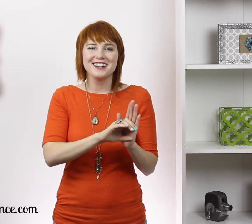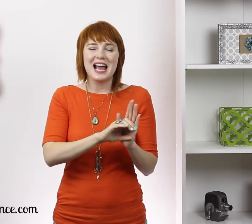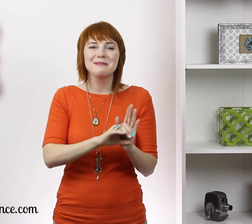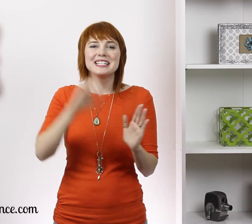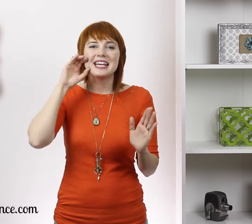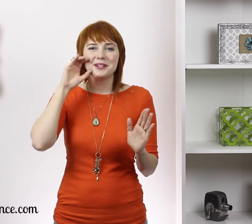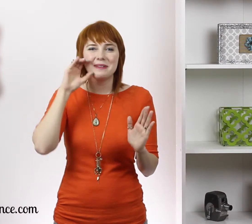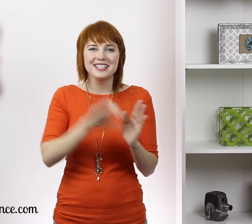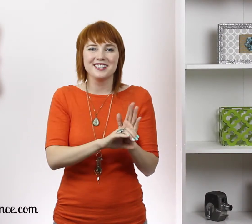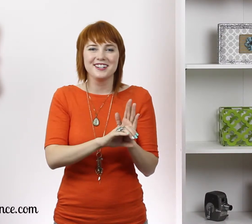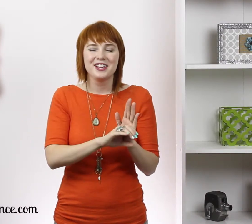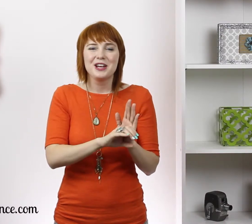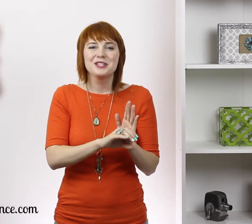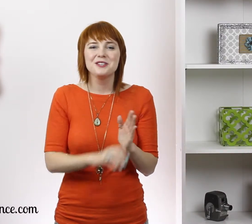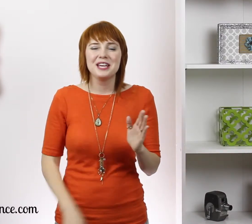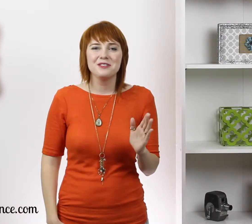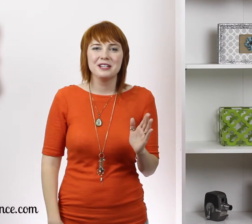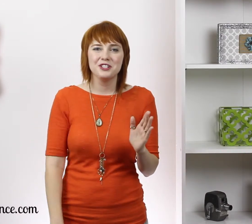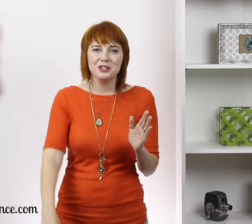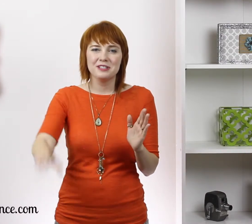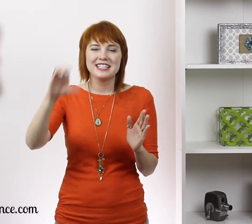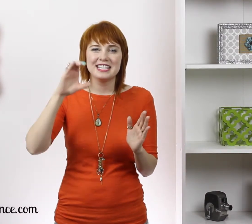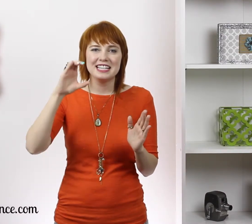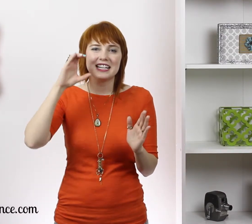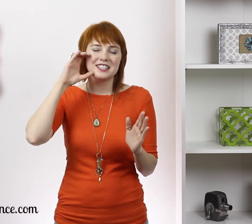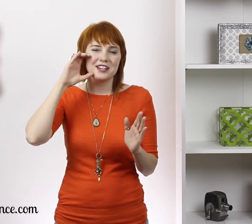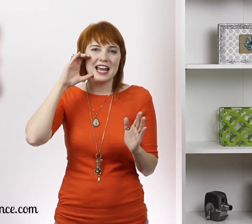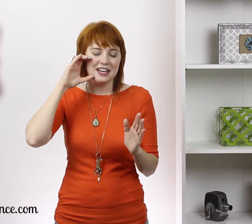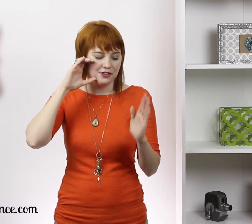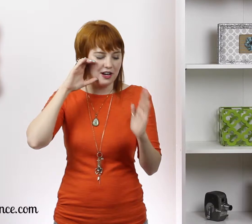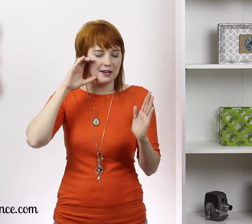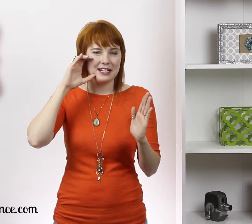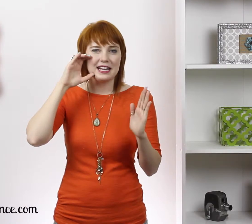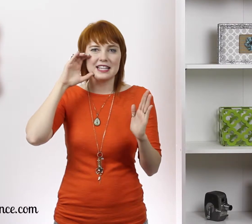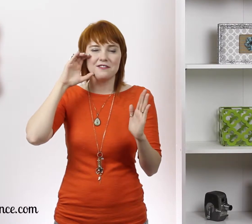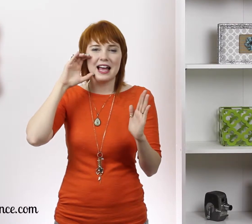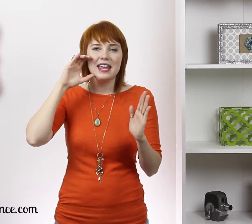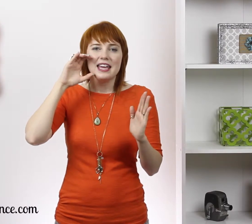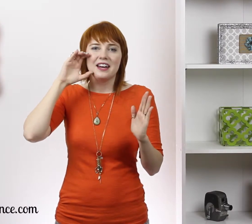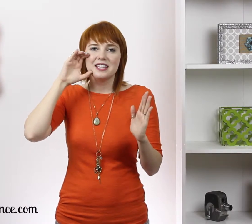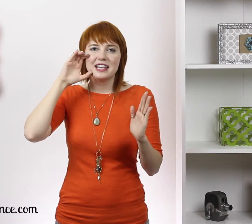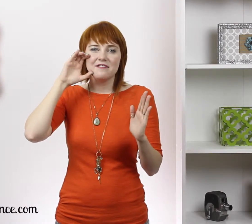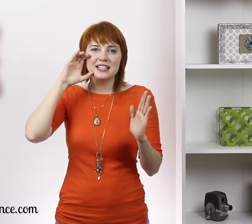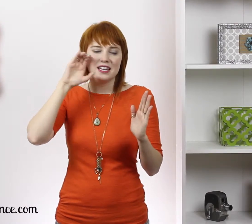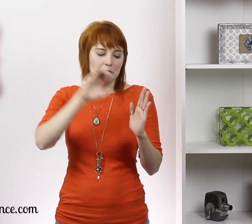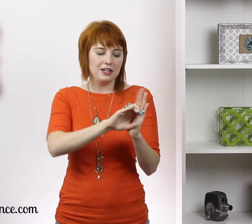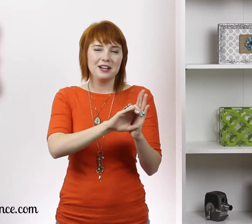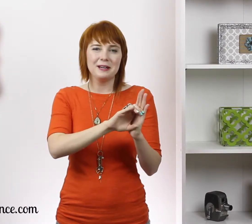Picture. I'm going to take your picture. To do the sign for picture, you put a C next to your head and your non-dominant hand is out flat. You take that face and you put